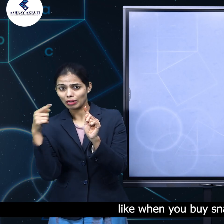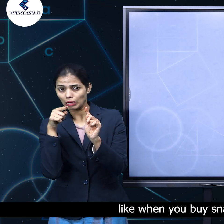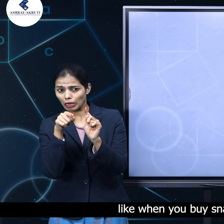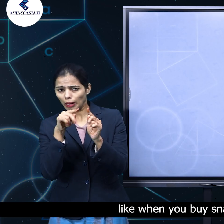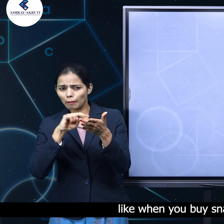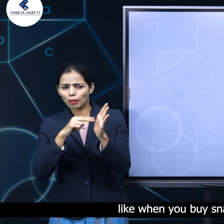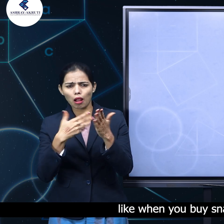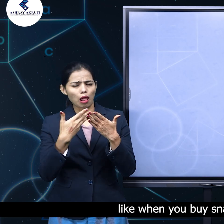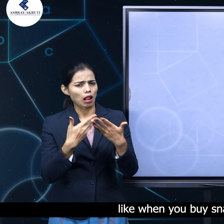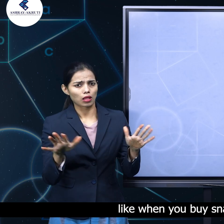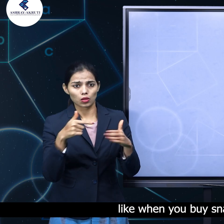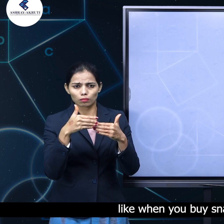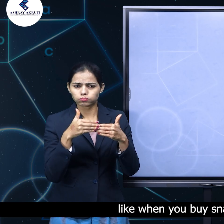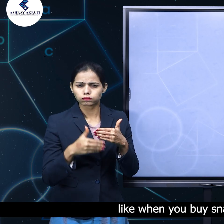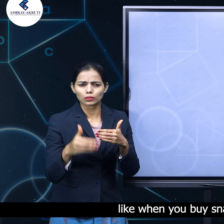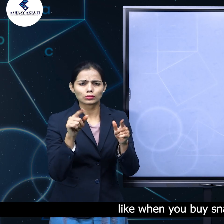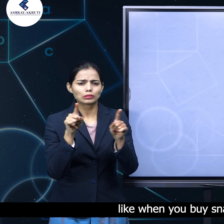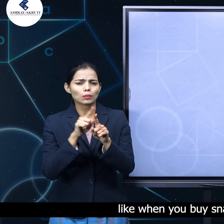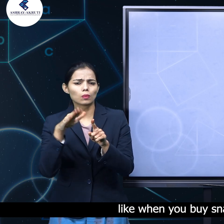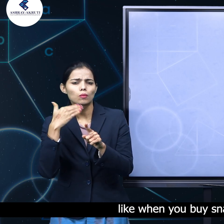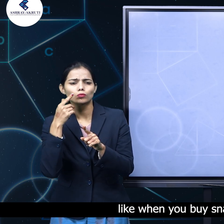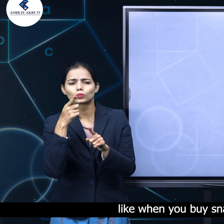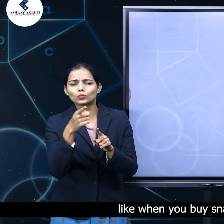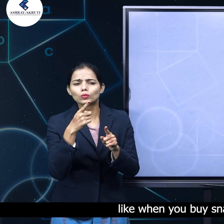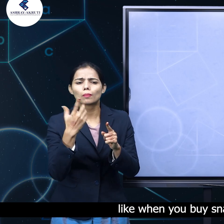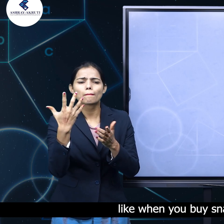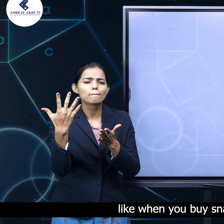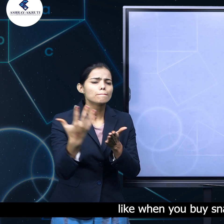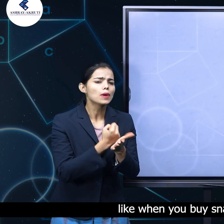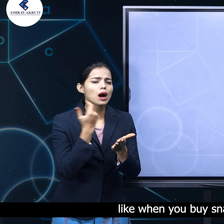like when you buy snacks or look at prices.